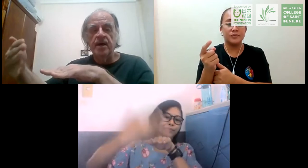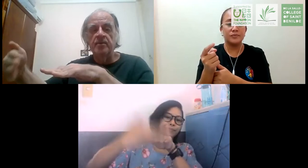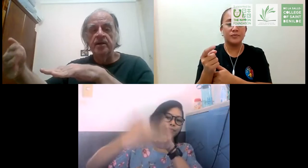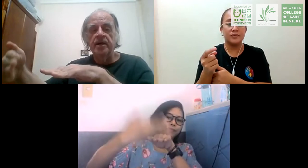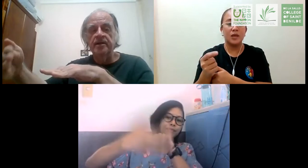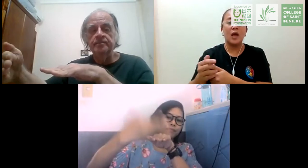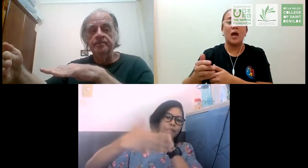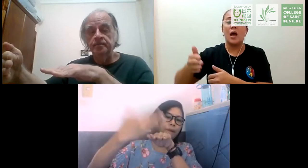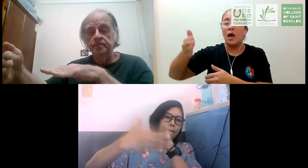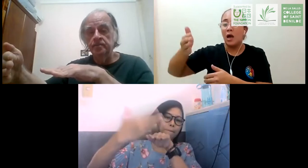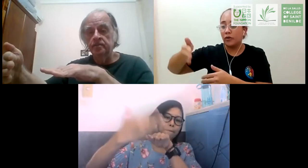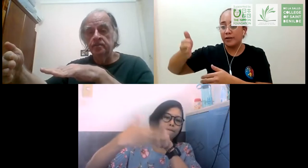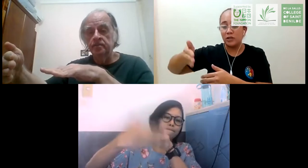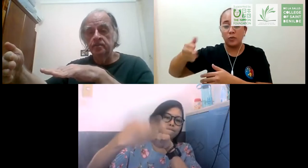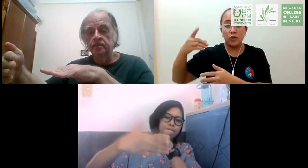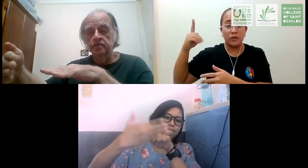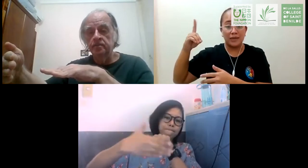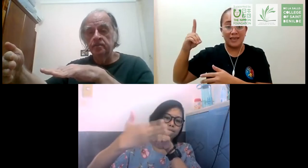Orientation of the dominant hand